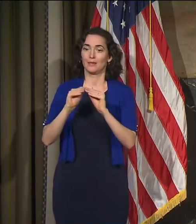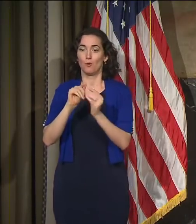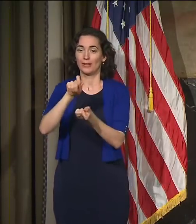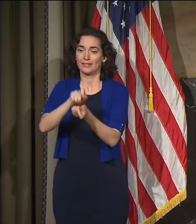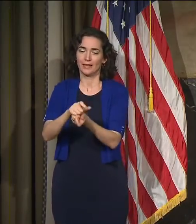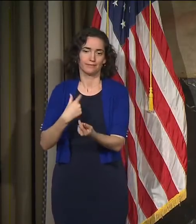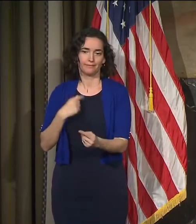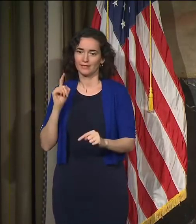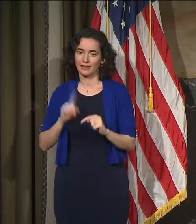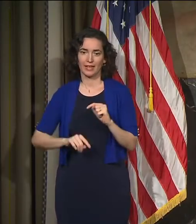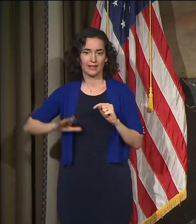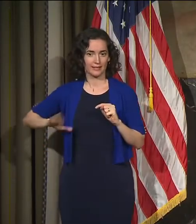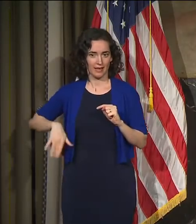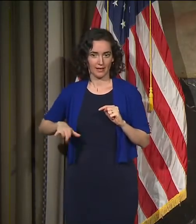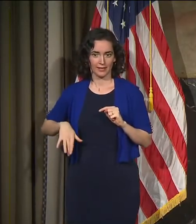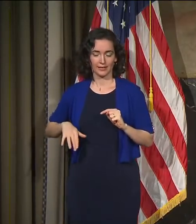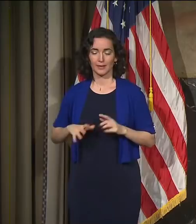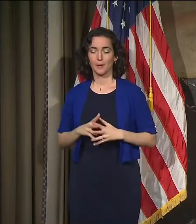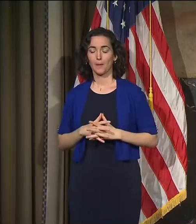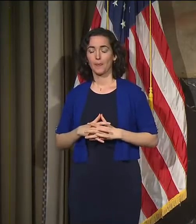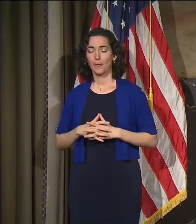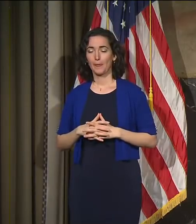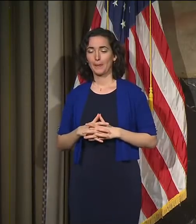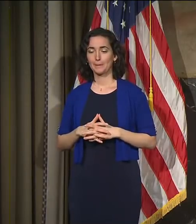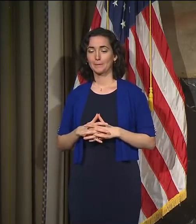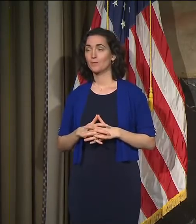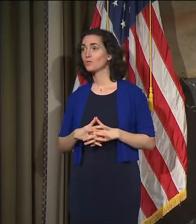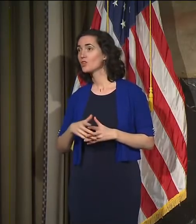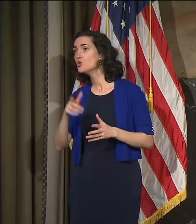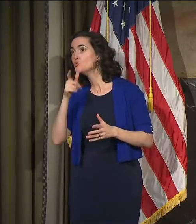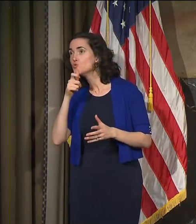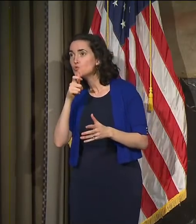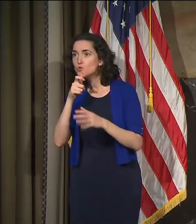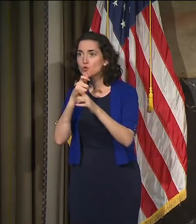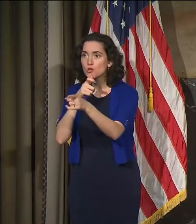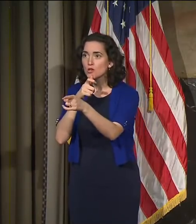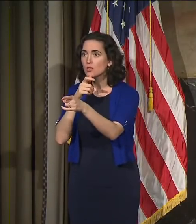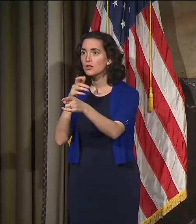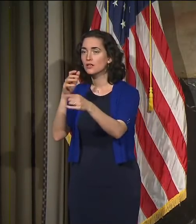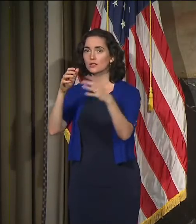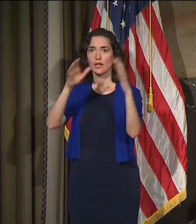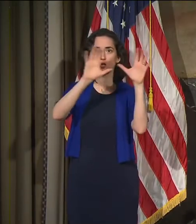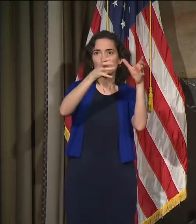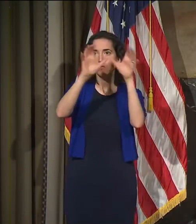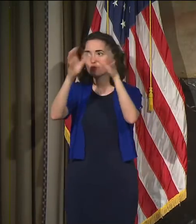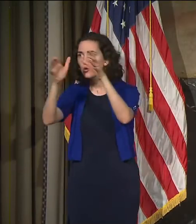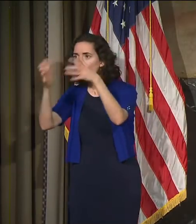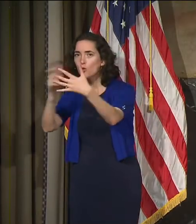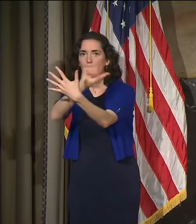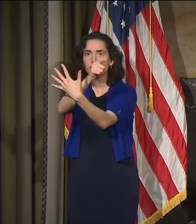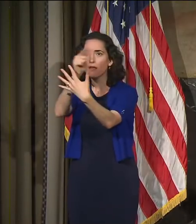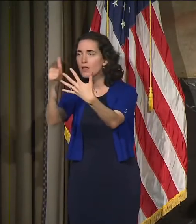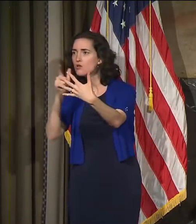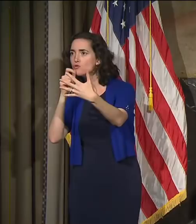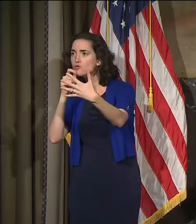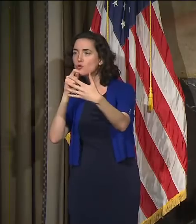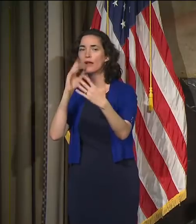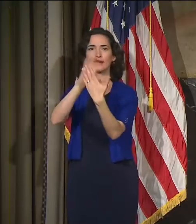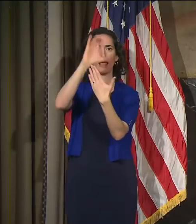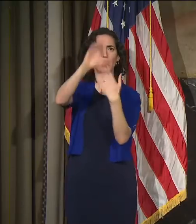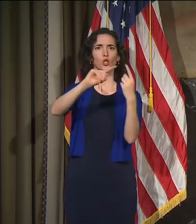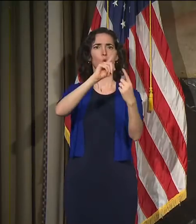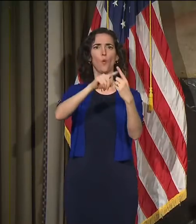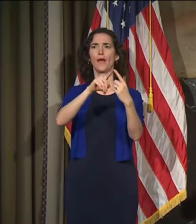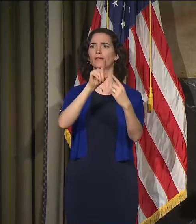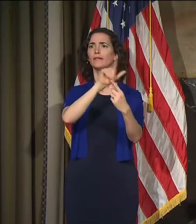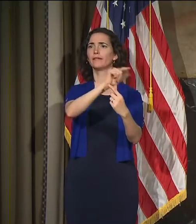these priorities are going to be. And who exactly is going to be in the order of priority, and when on the calendar we're going to be